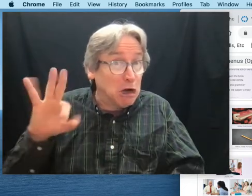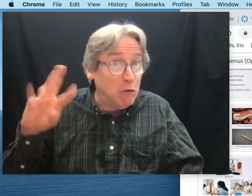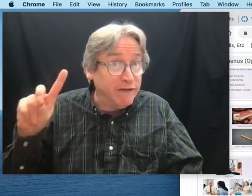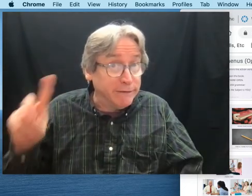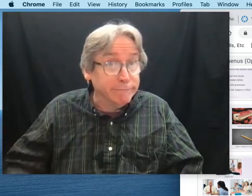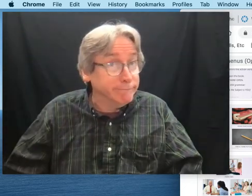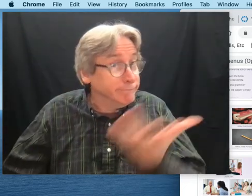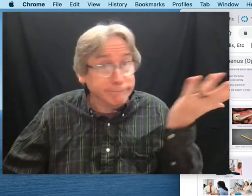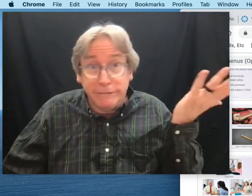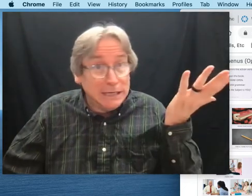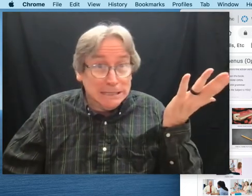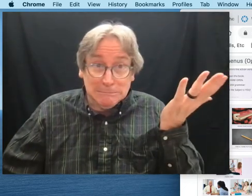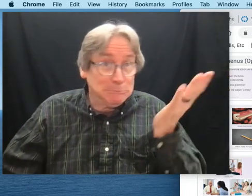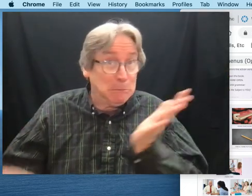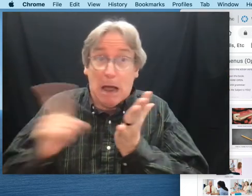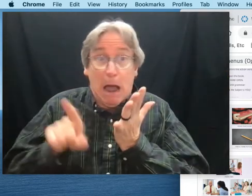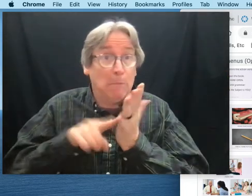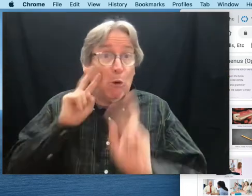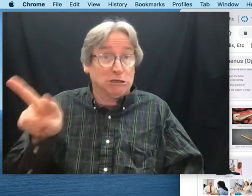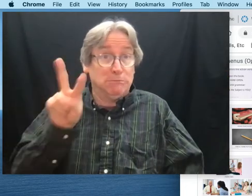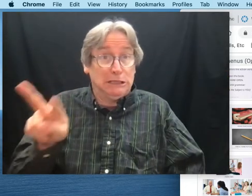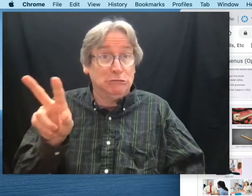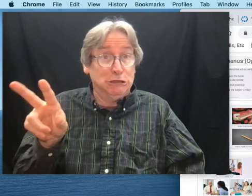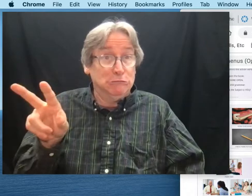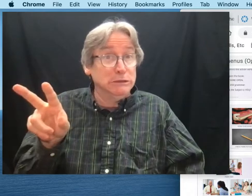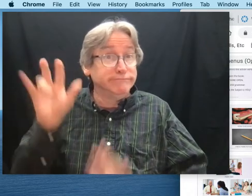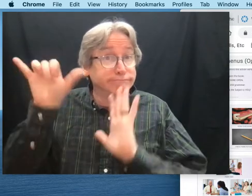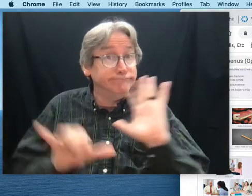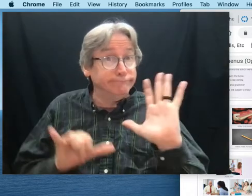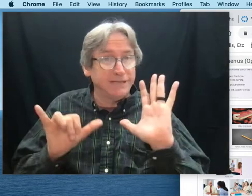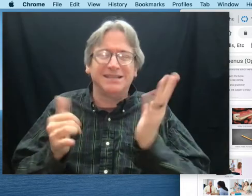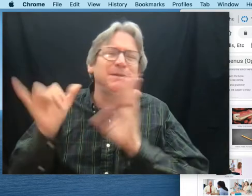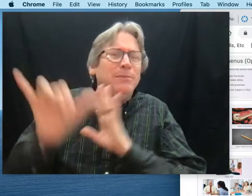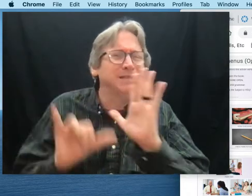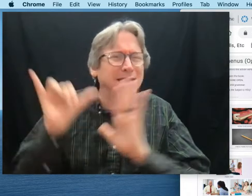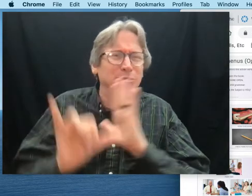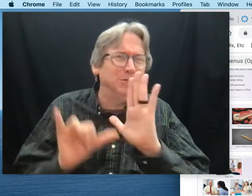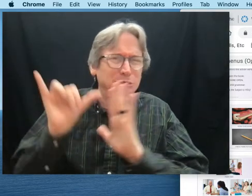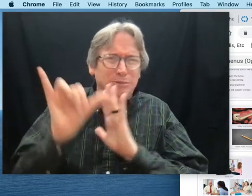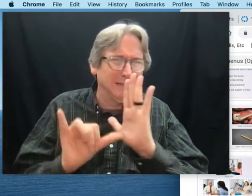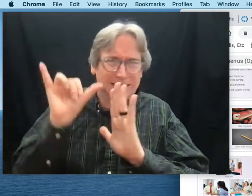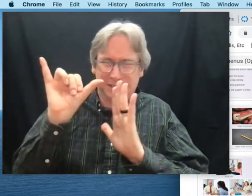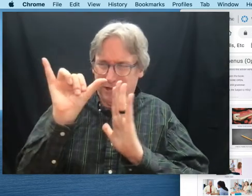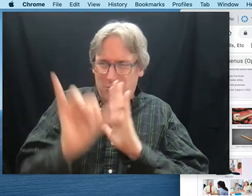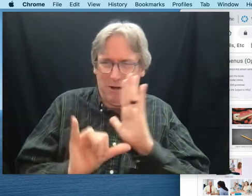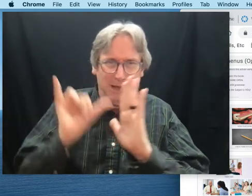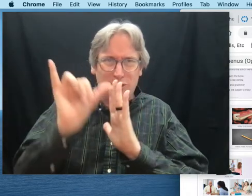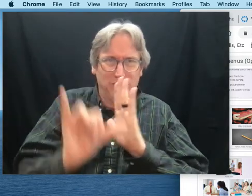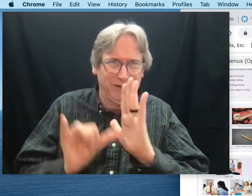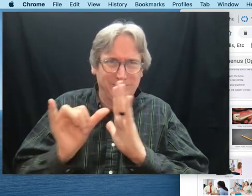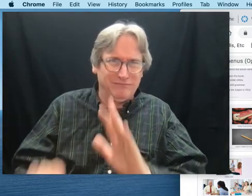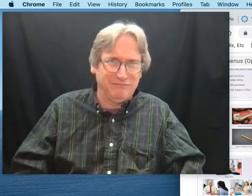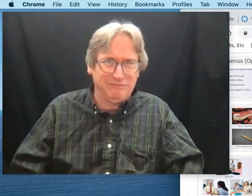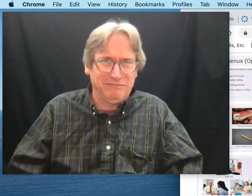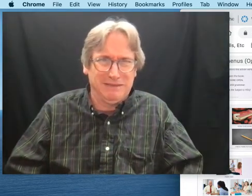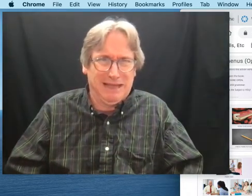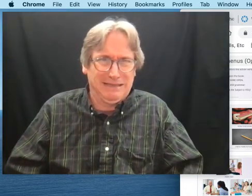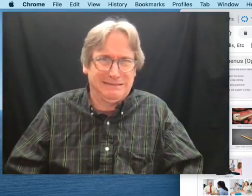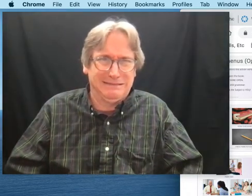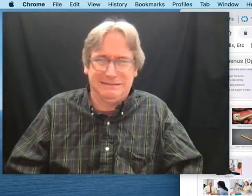researching COVID, I'm watching my YouTube. Some people sign YouTube like this with the Y movie.